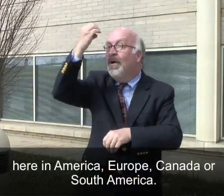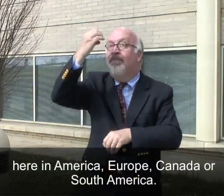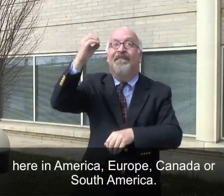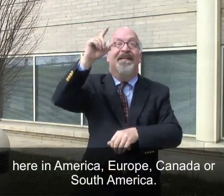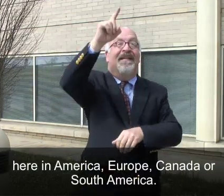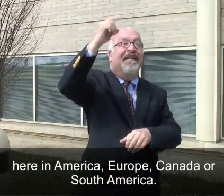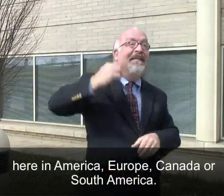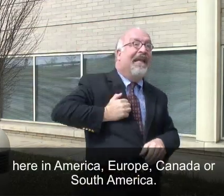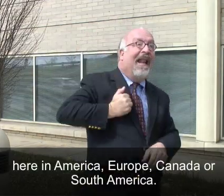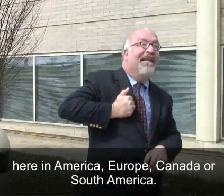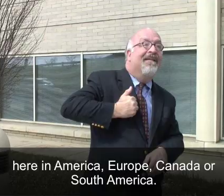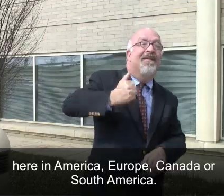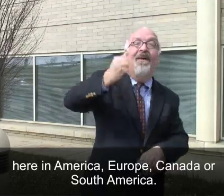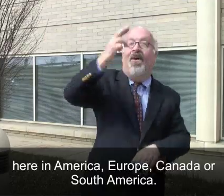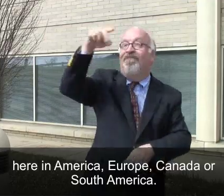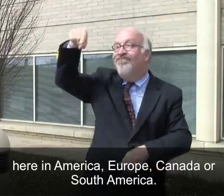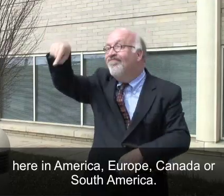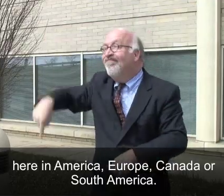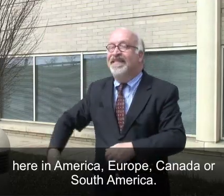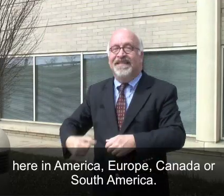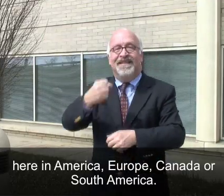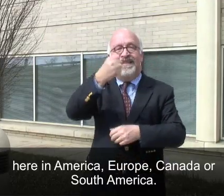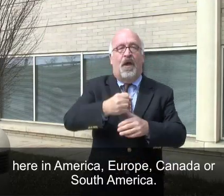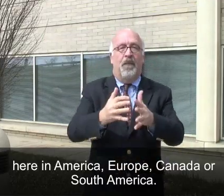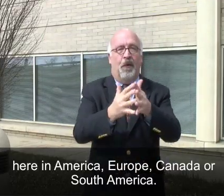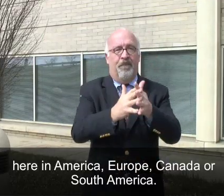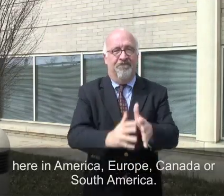Europe, Canada, or South America.